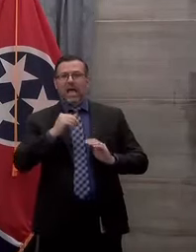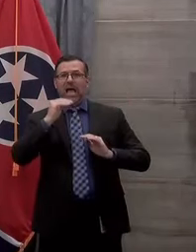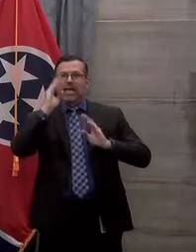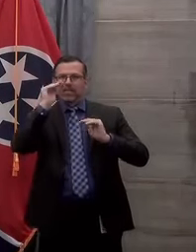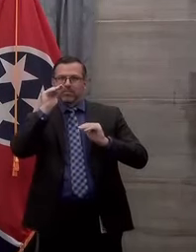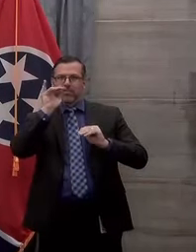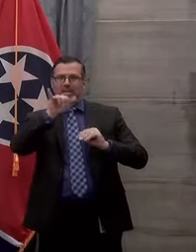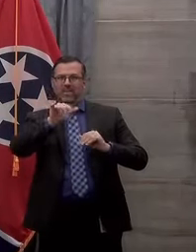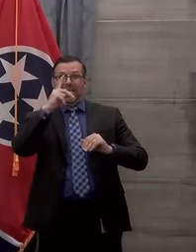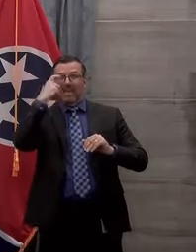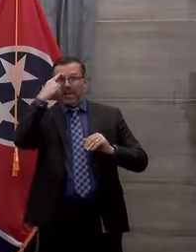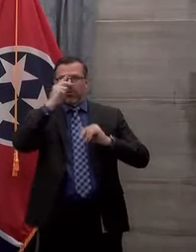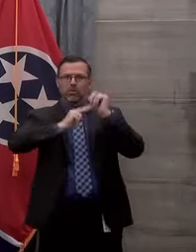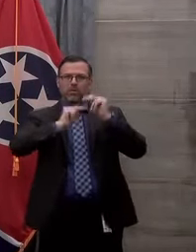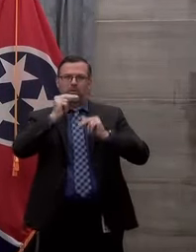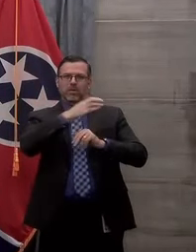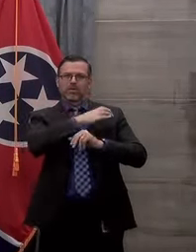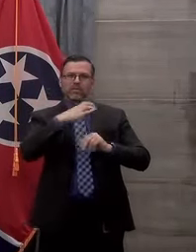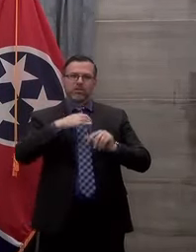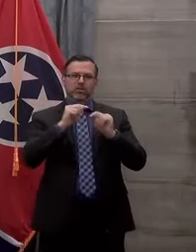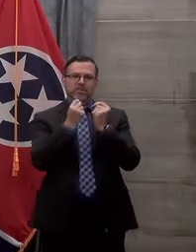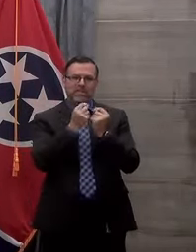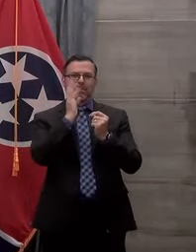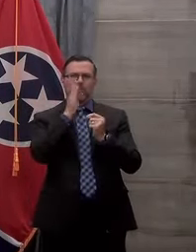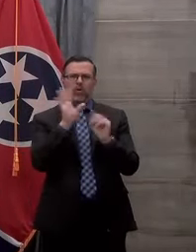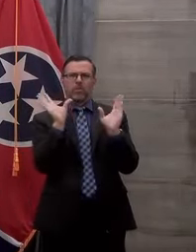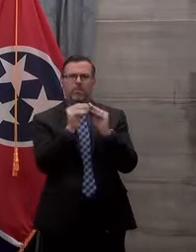will be meeting in the coming months.